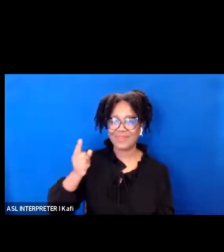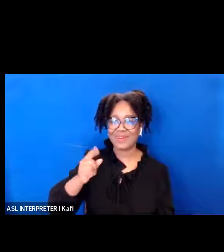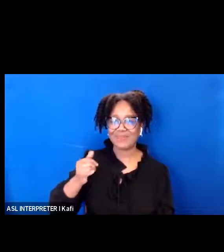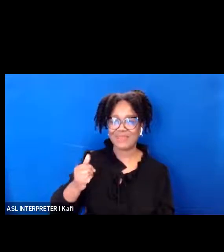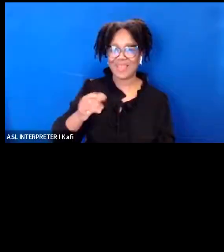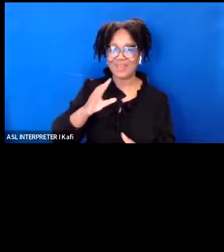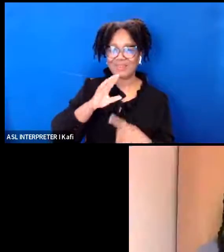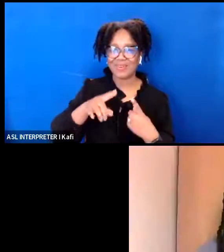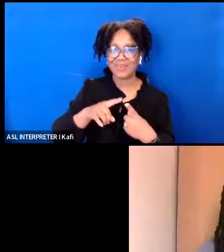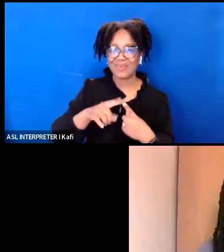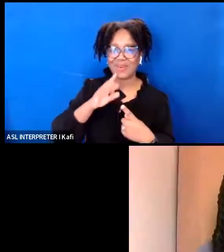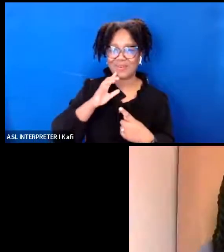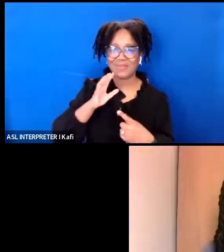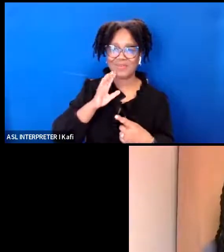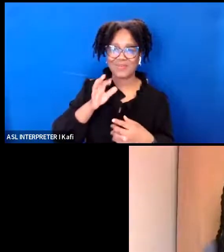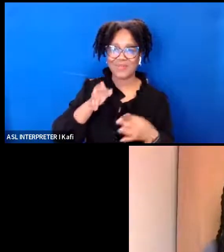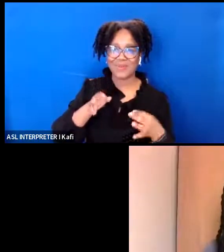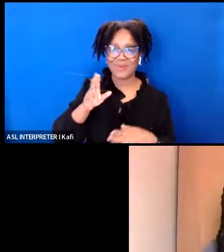let's see